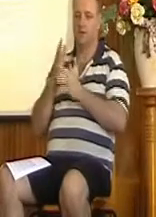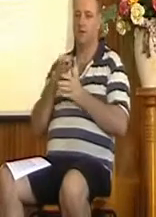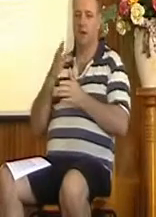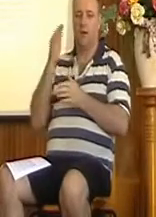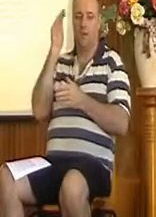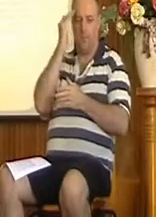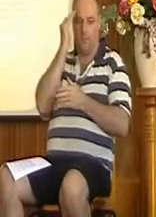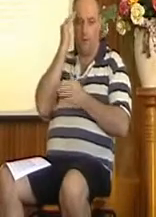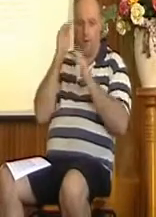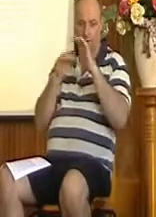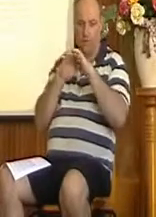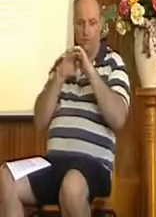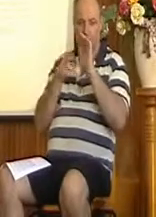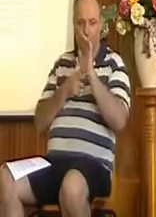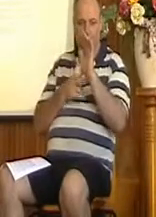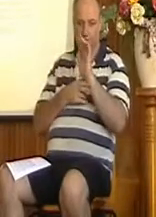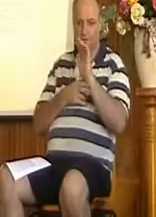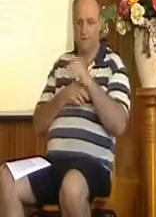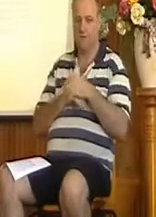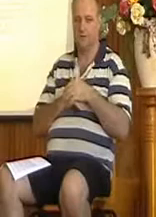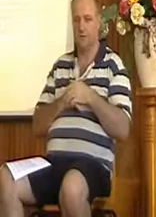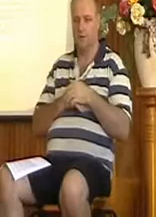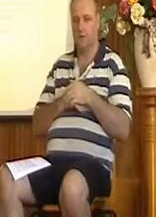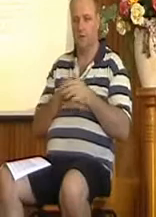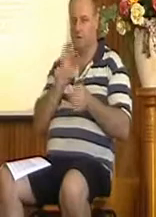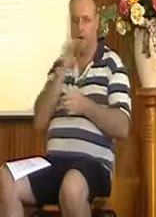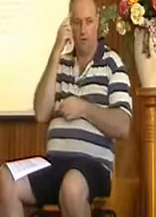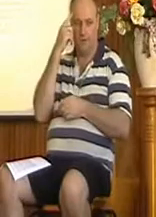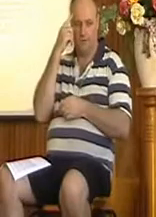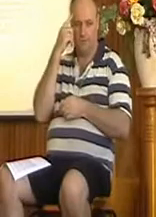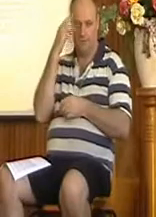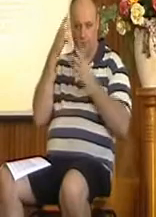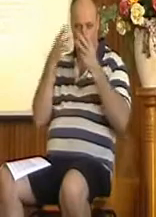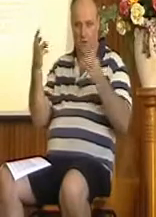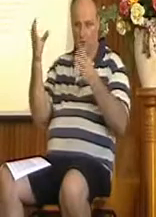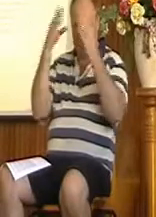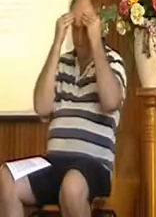Don't need to think, the word just comes into your mind.